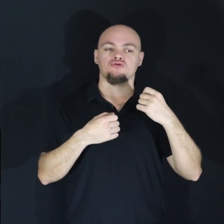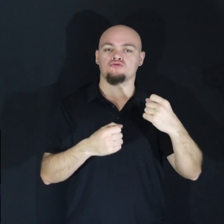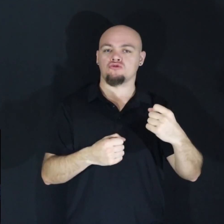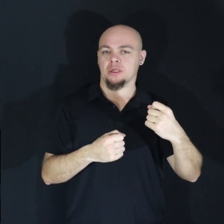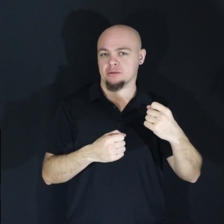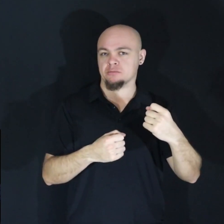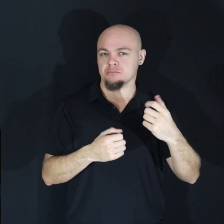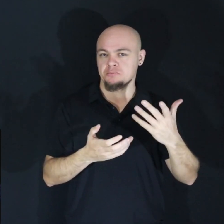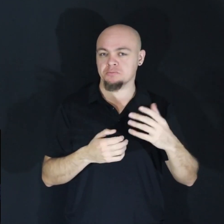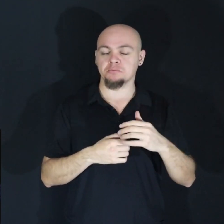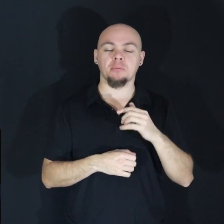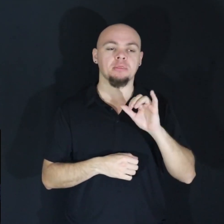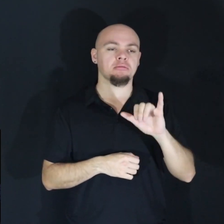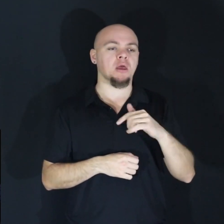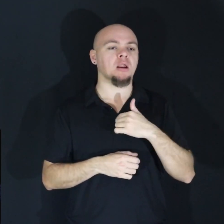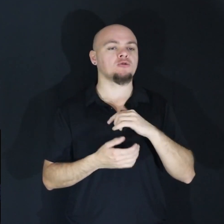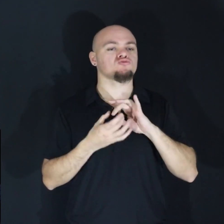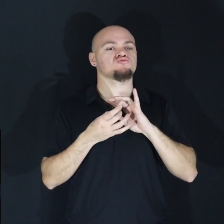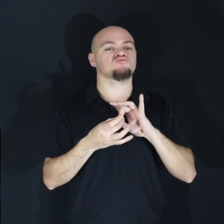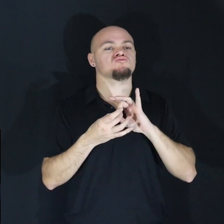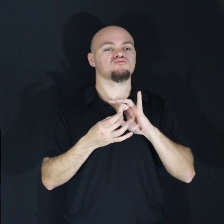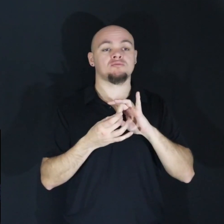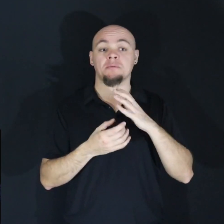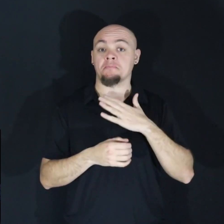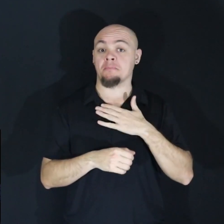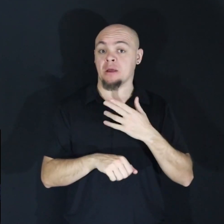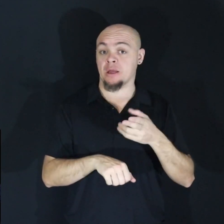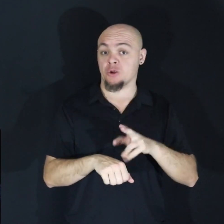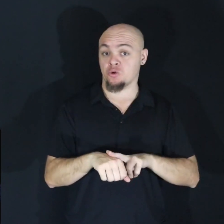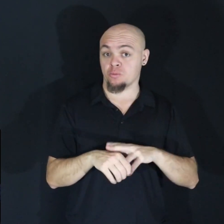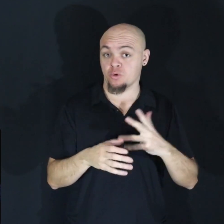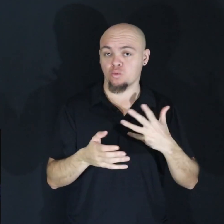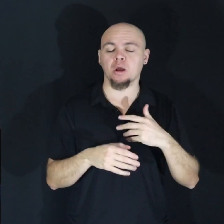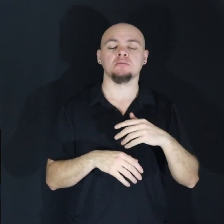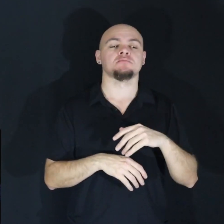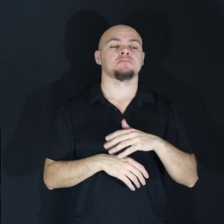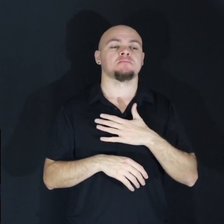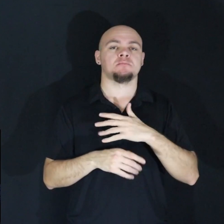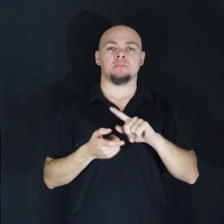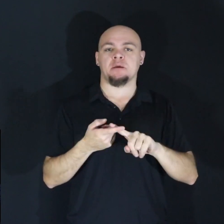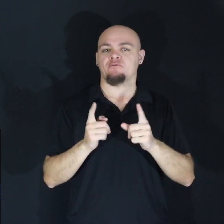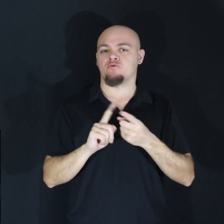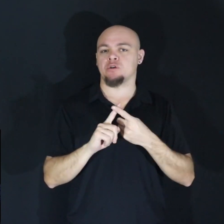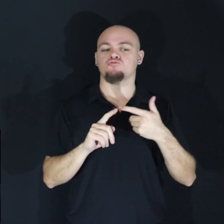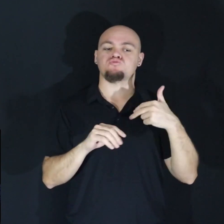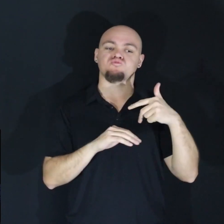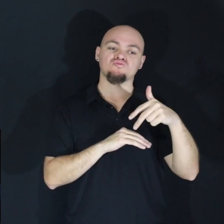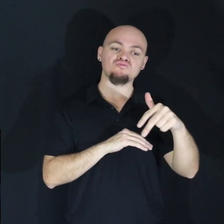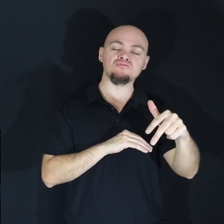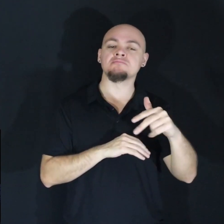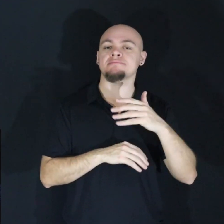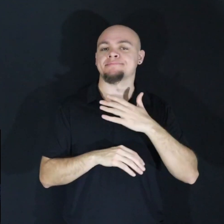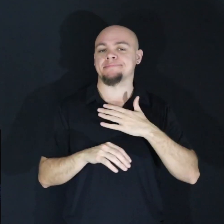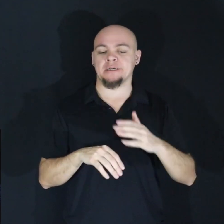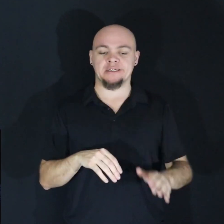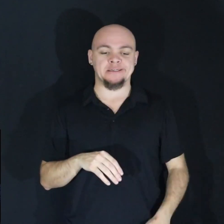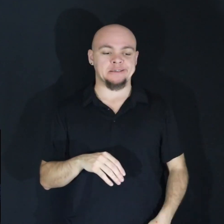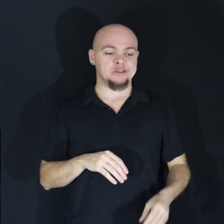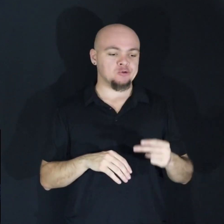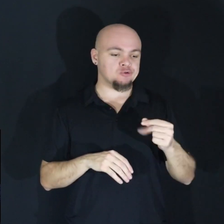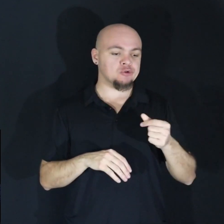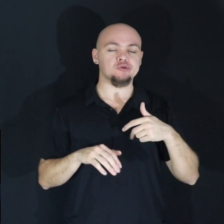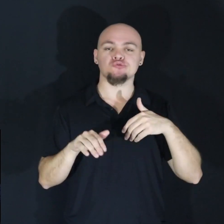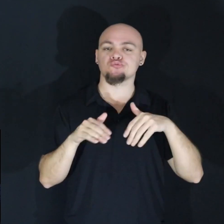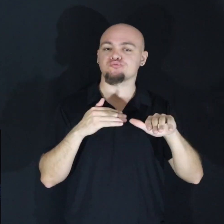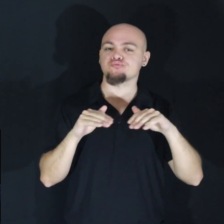I could relate to that because my normal was walking alongside my friends, walking my dogs,